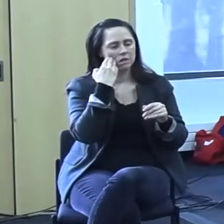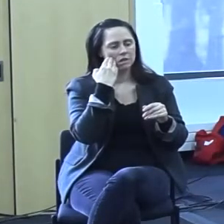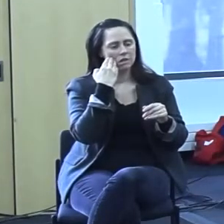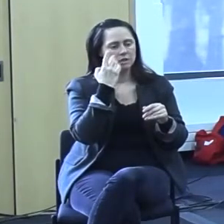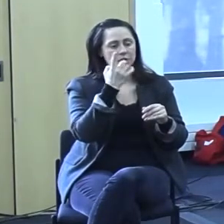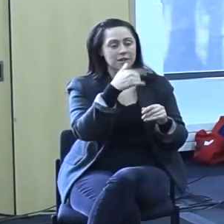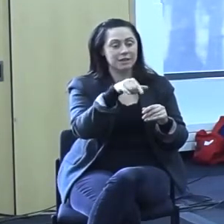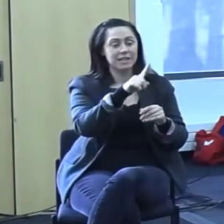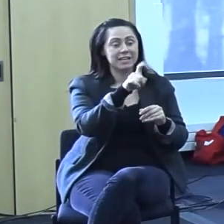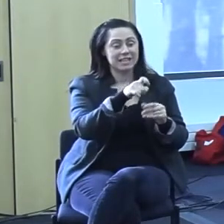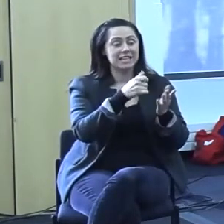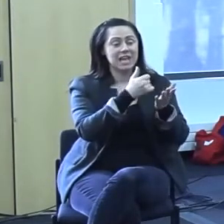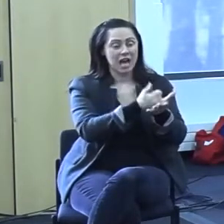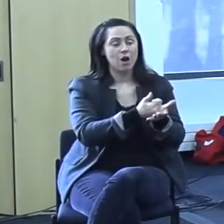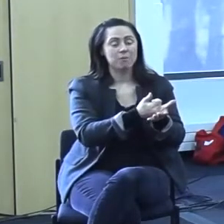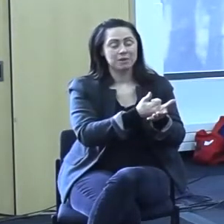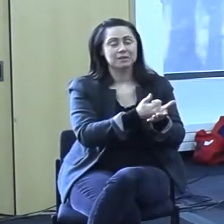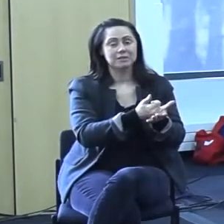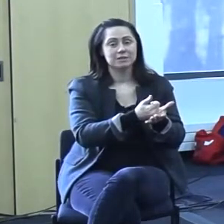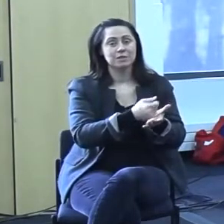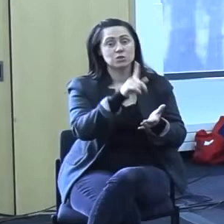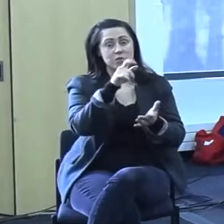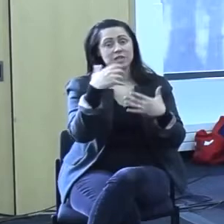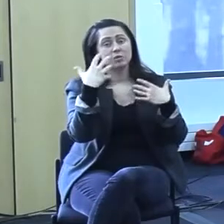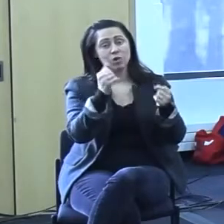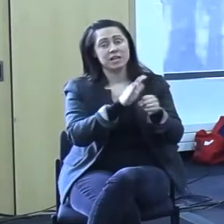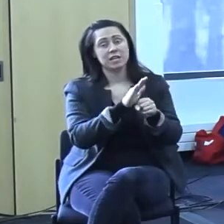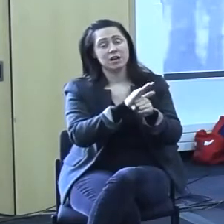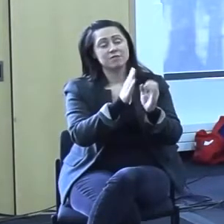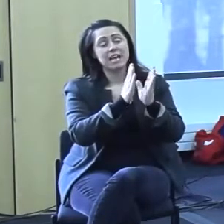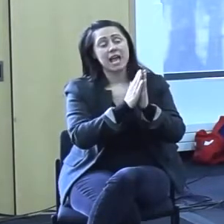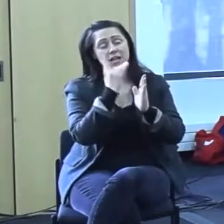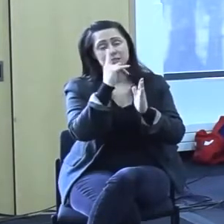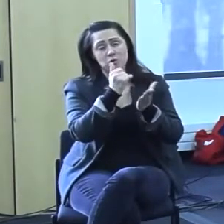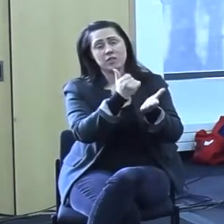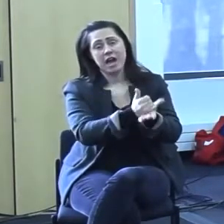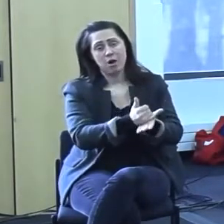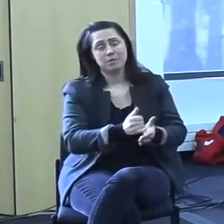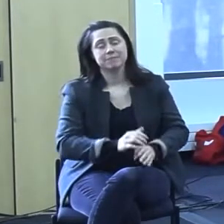they need the help, so they need to be brave enough to ask for it.